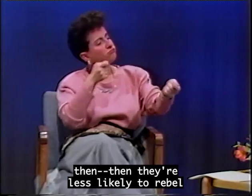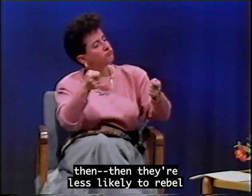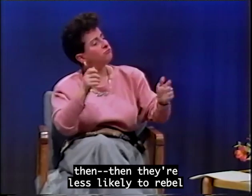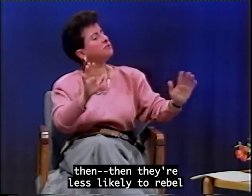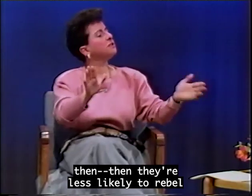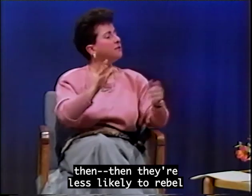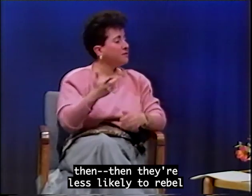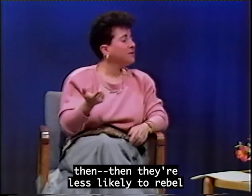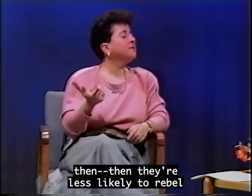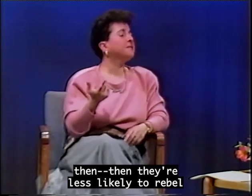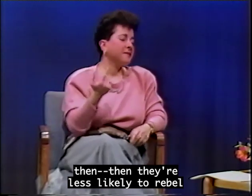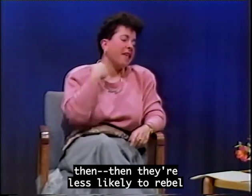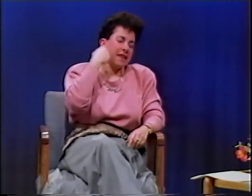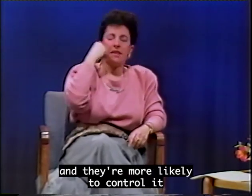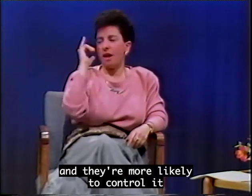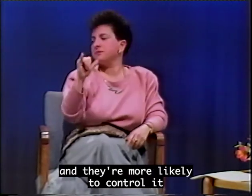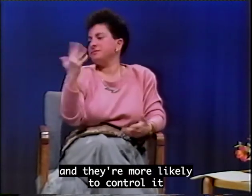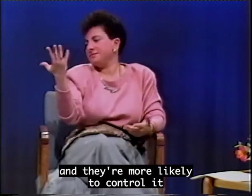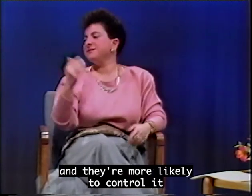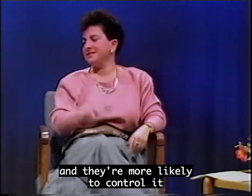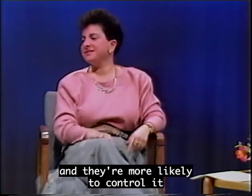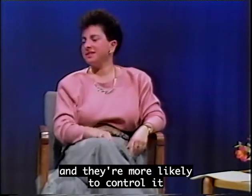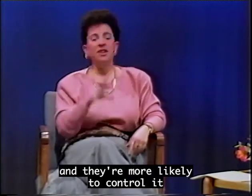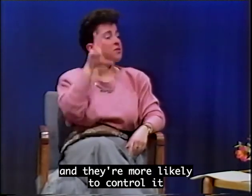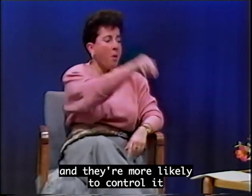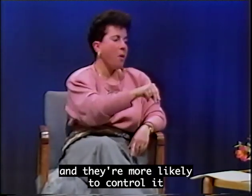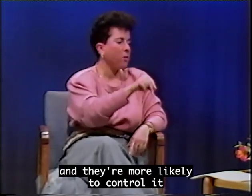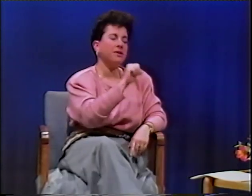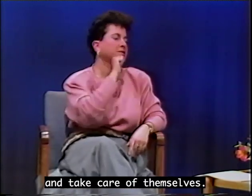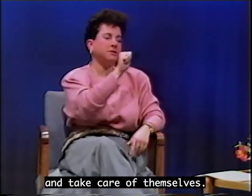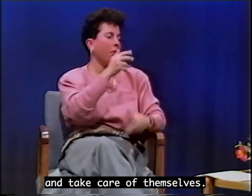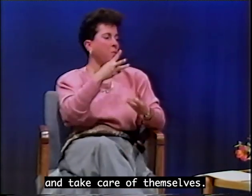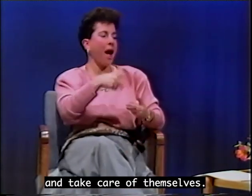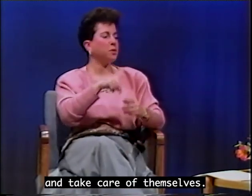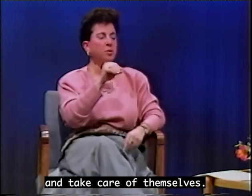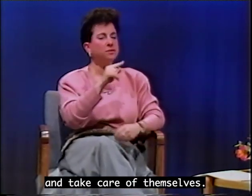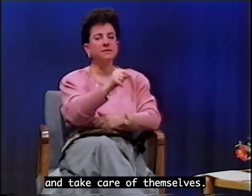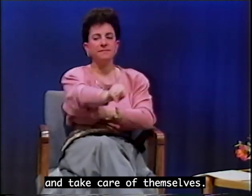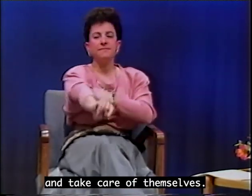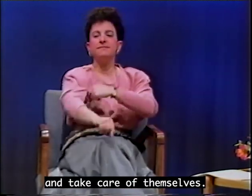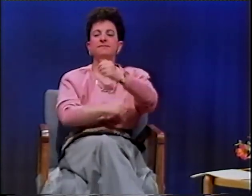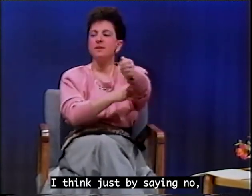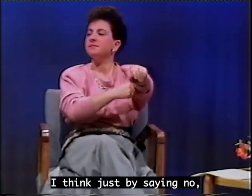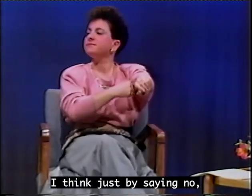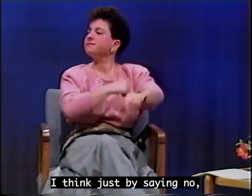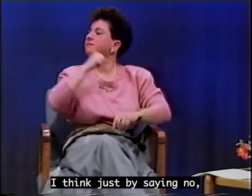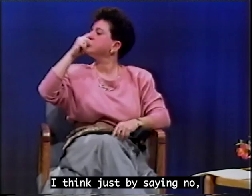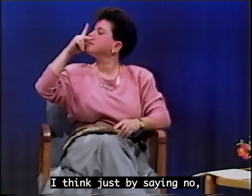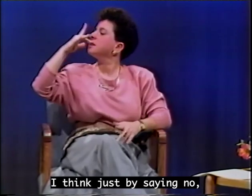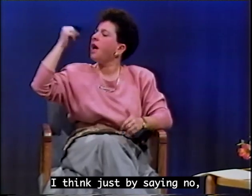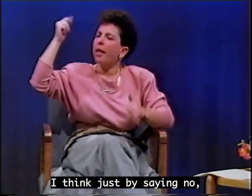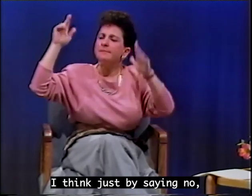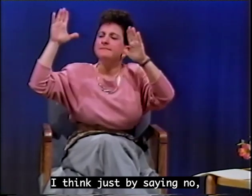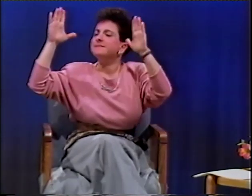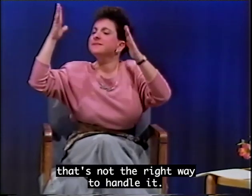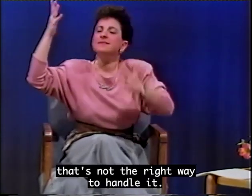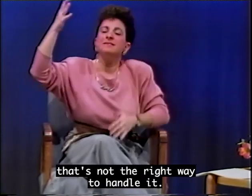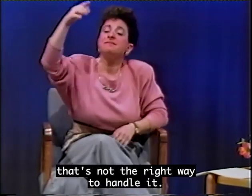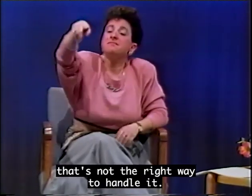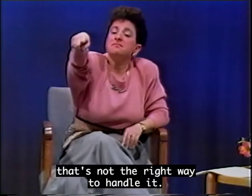they're less likely to rebel and they're more likely to control it and take care of themselves. I think just by saying no, that's not the right way